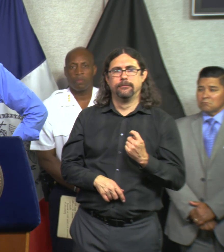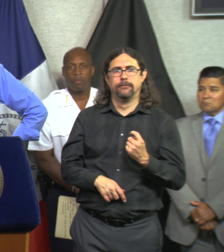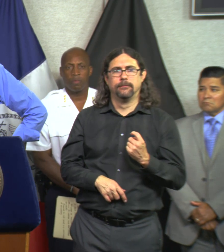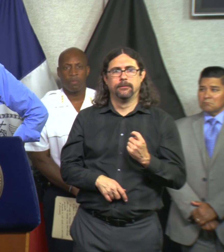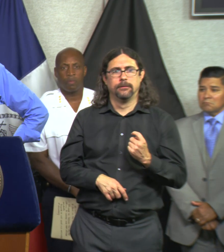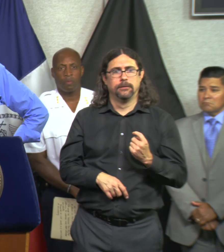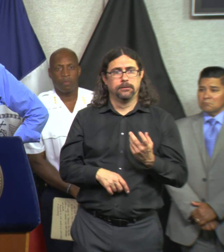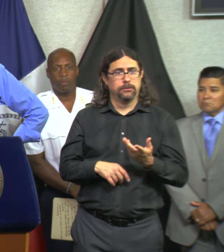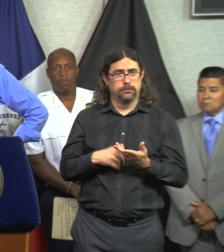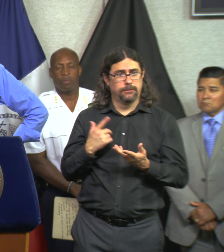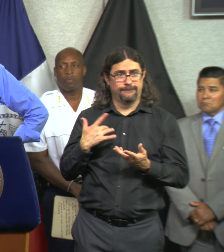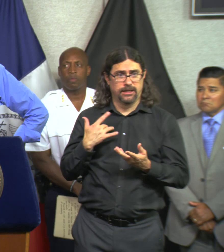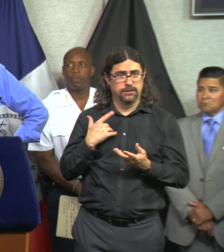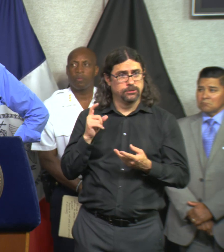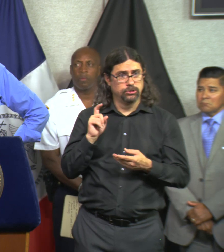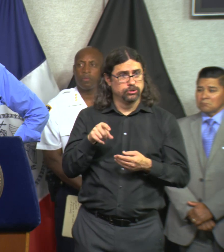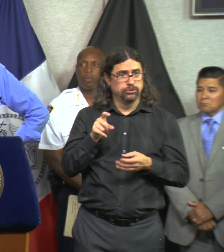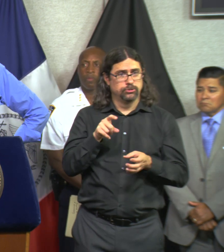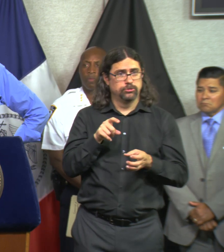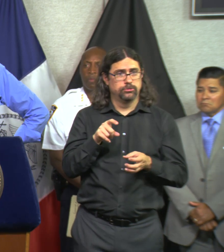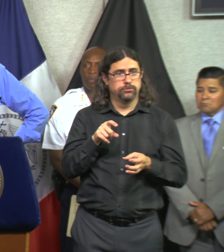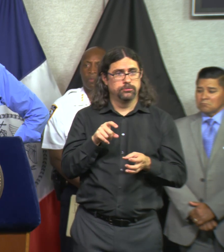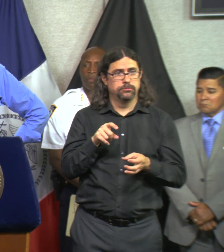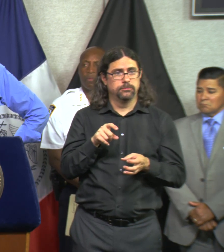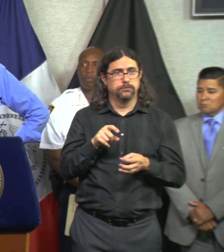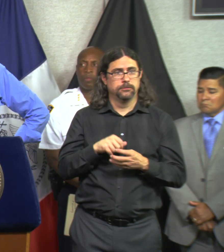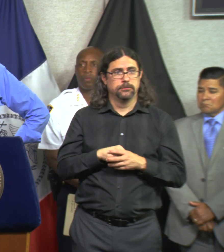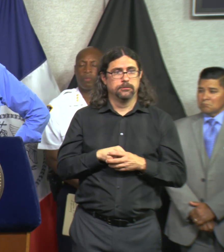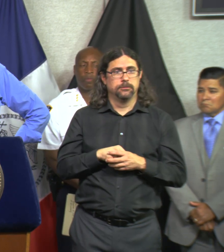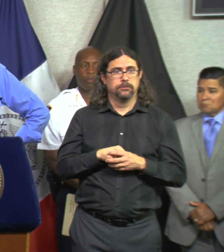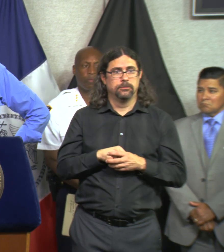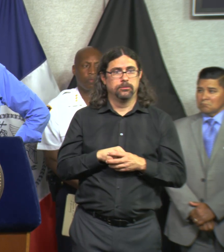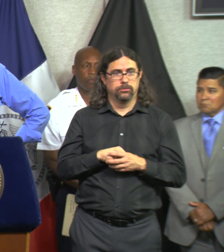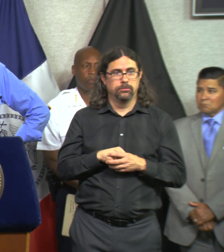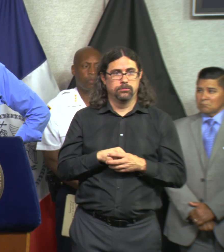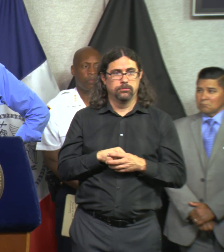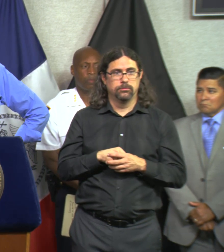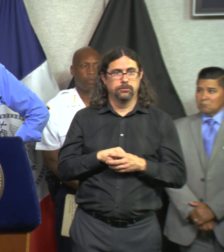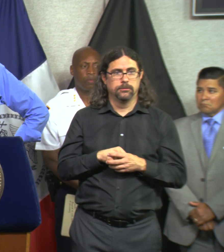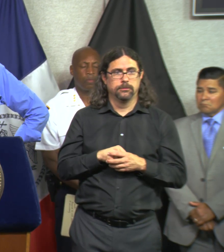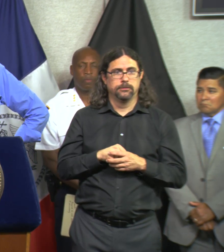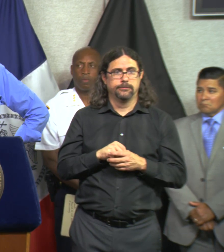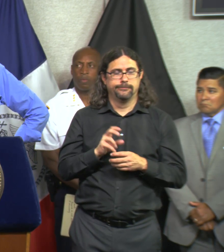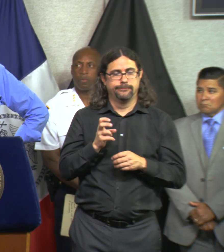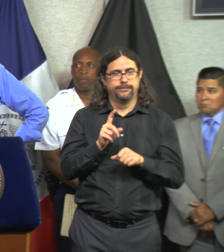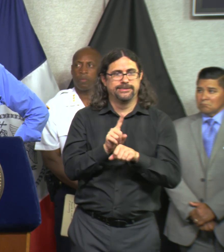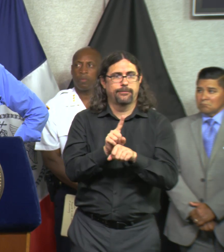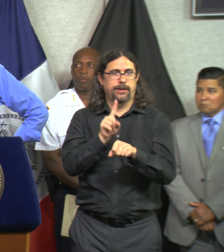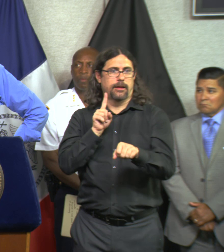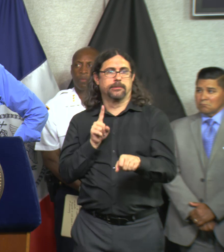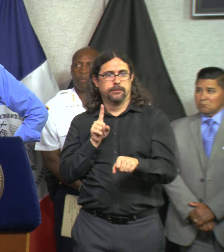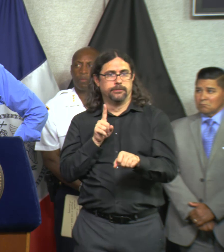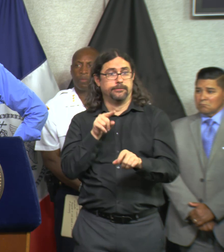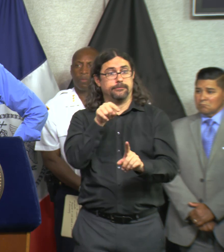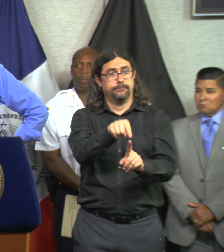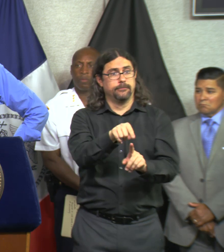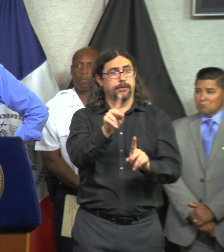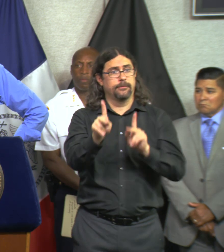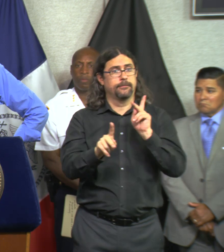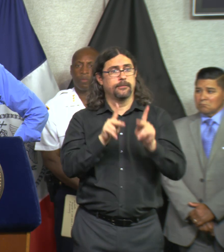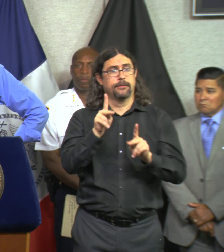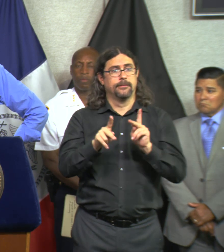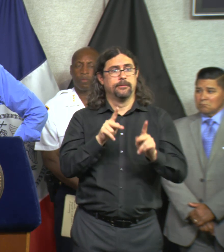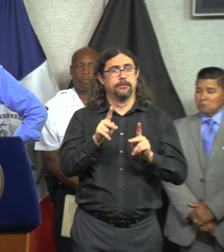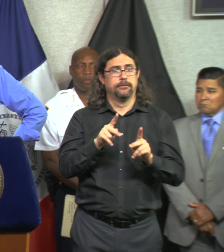to speak on behalf of the people of Puerto Rico. They have to address the issue, but I do want to say what he said was horribly inappropriate. I mean, one